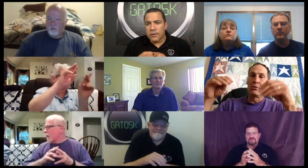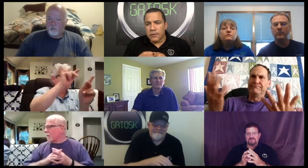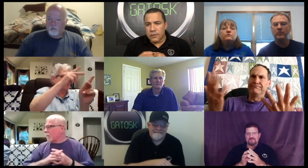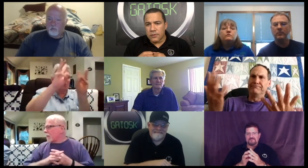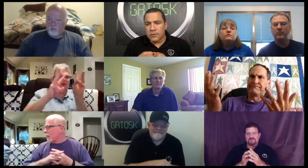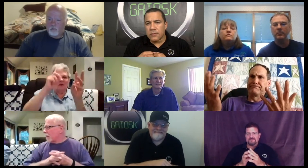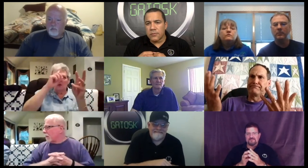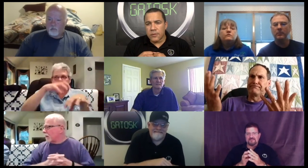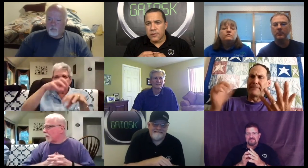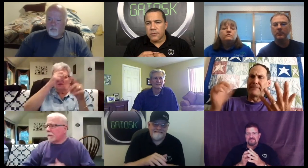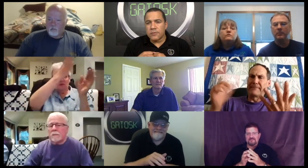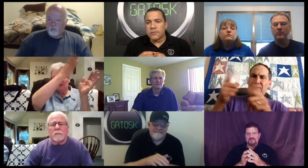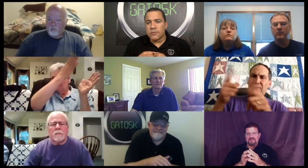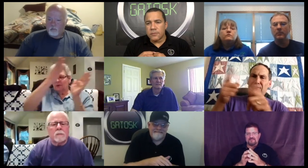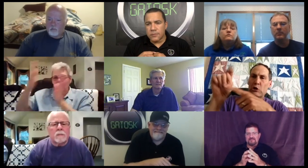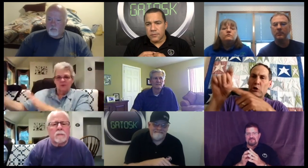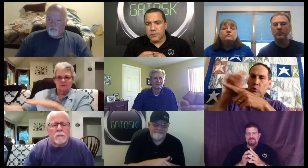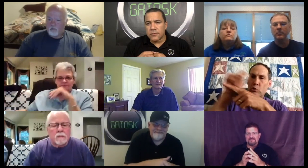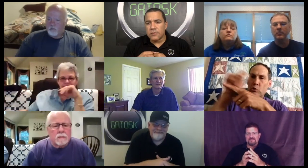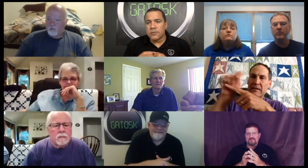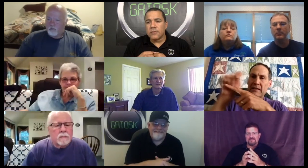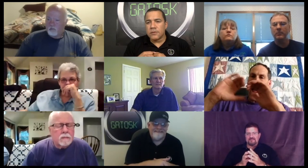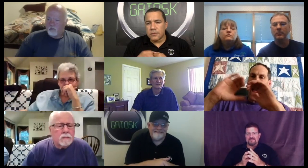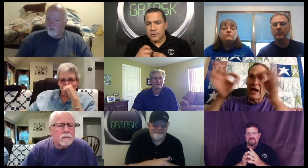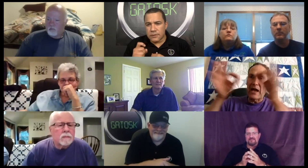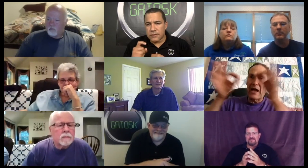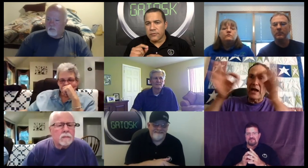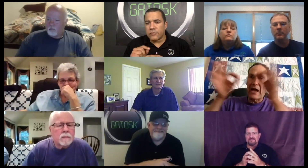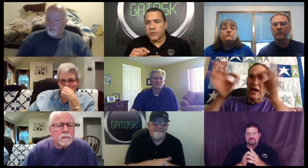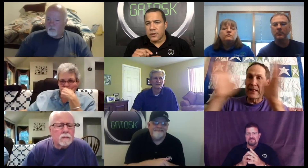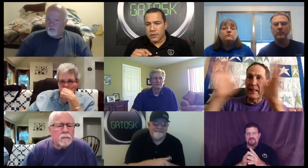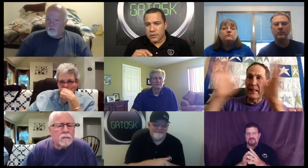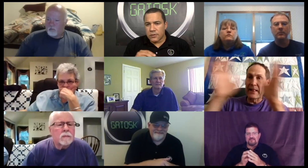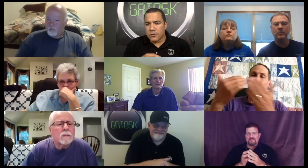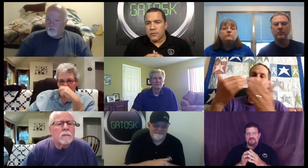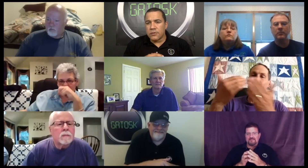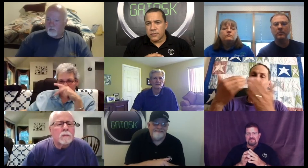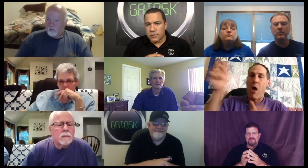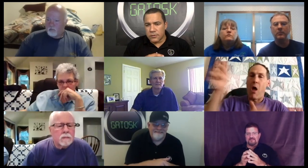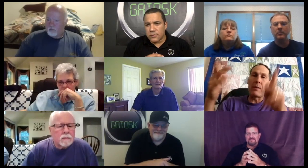His screen is very slow, so we're having a hard time understanding his question.